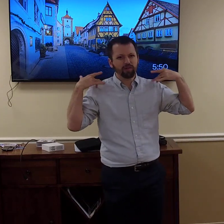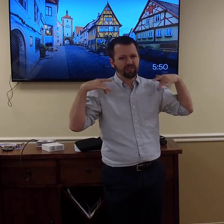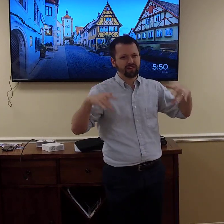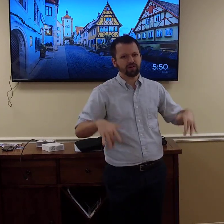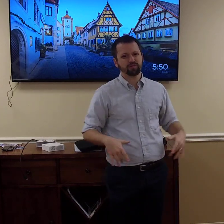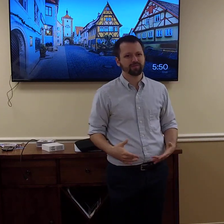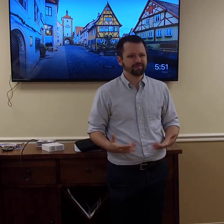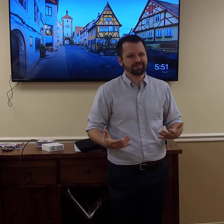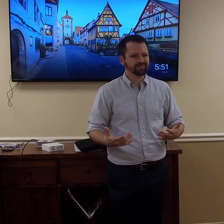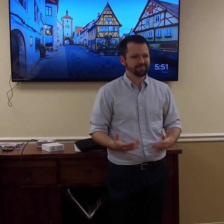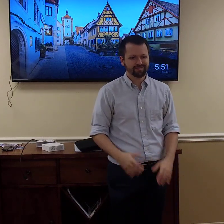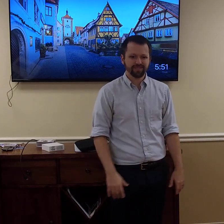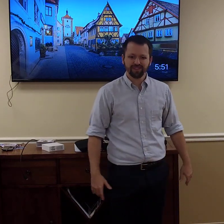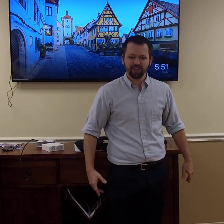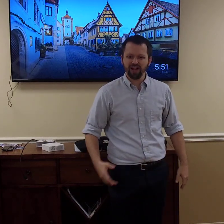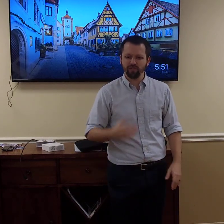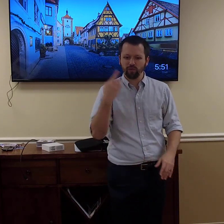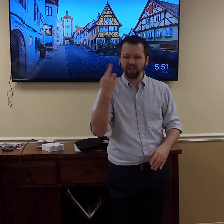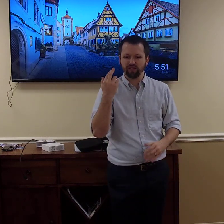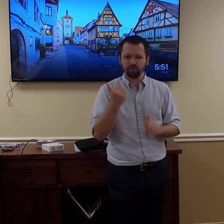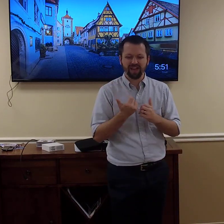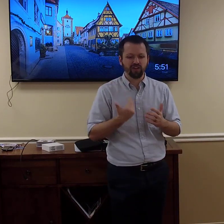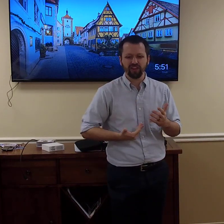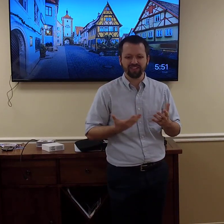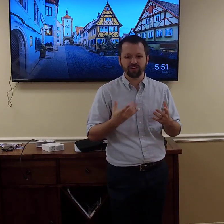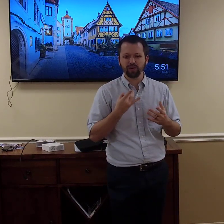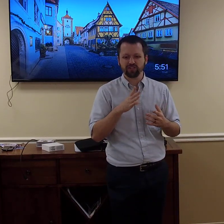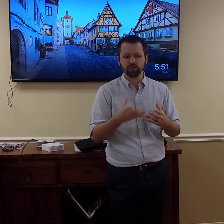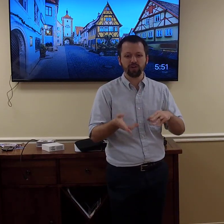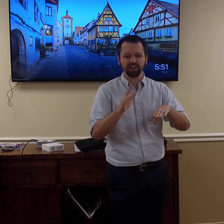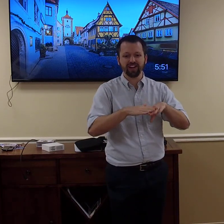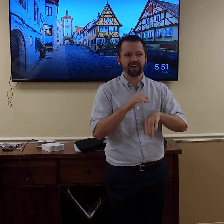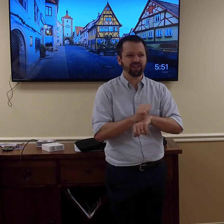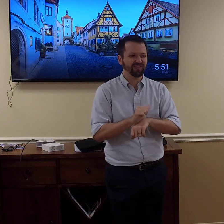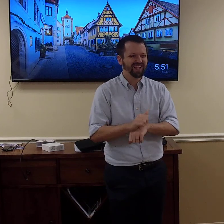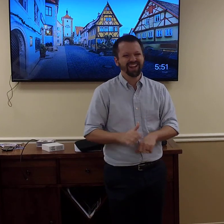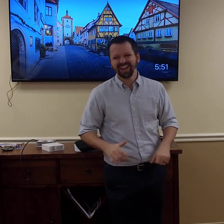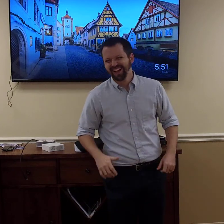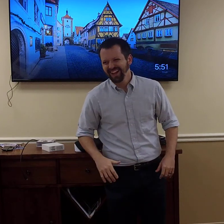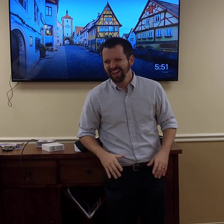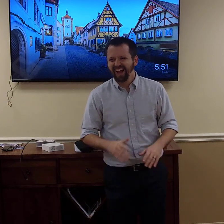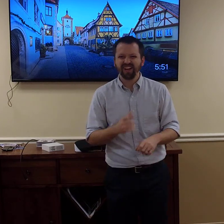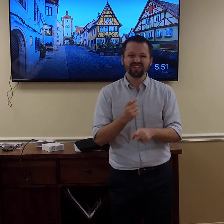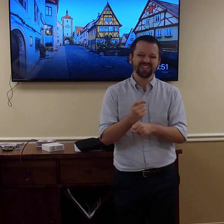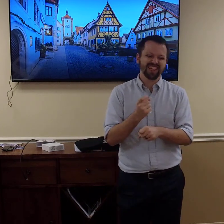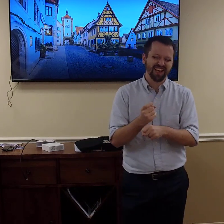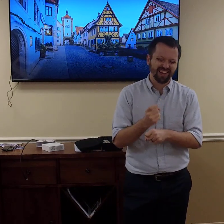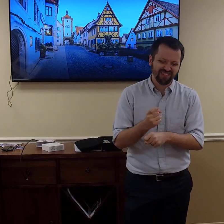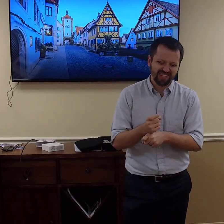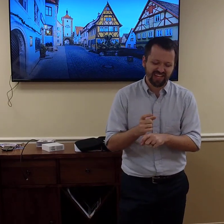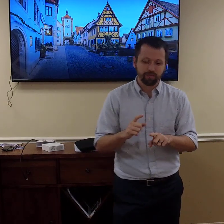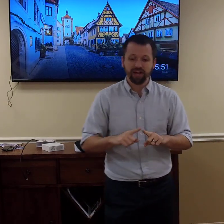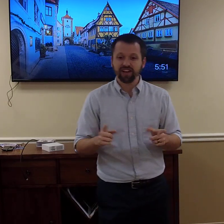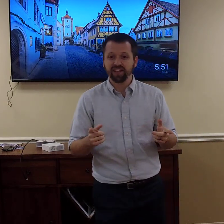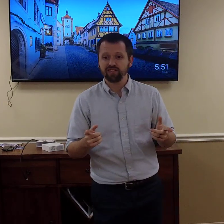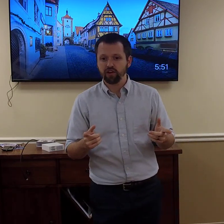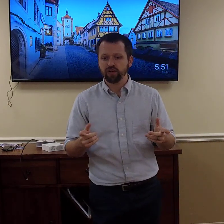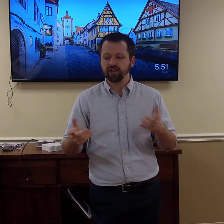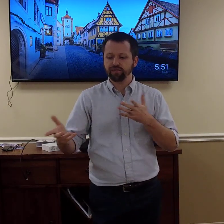So, y'all haven't realized with me, I don't like to do extra work. I'm just kidding. But it is though. It affects